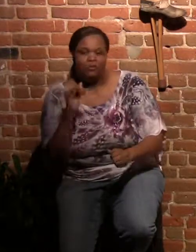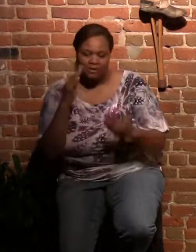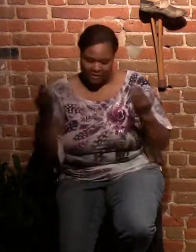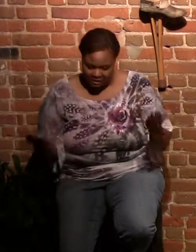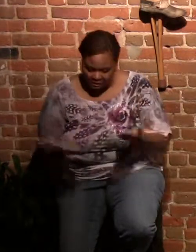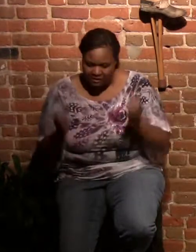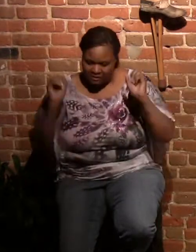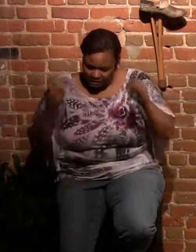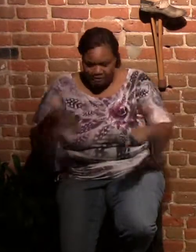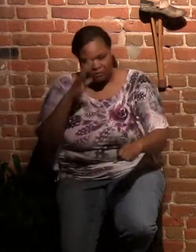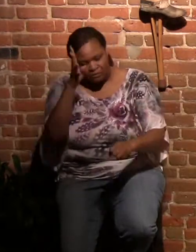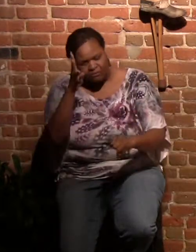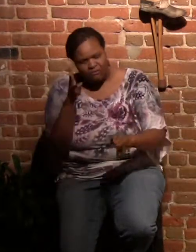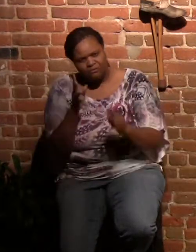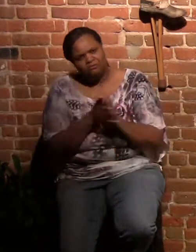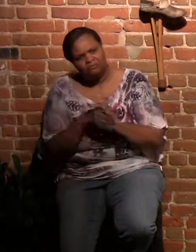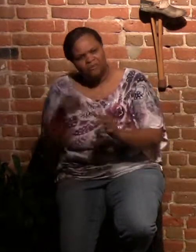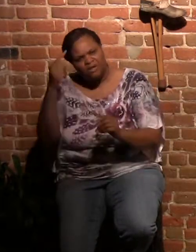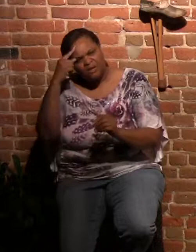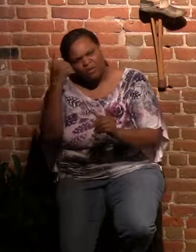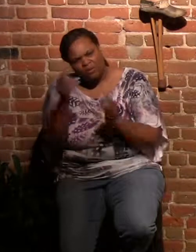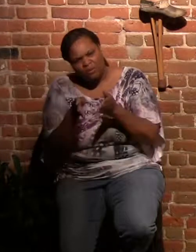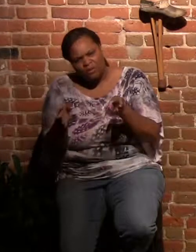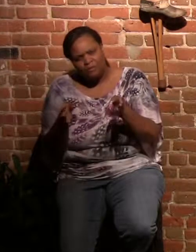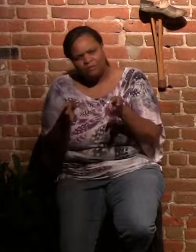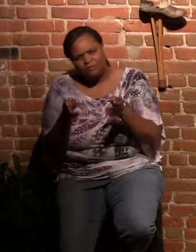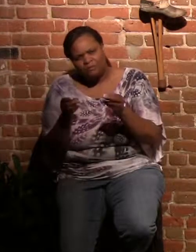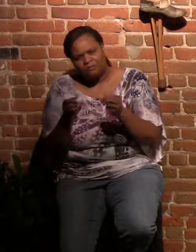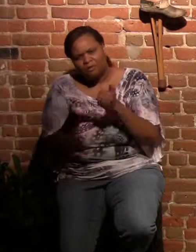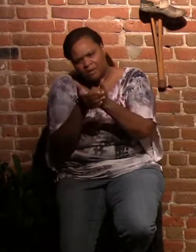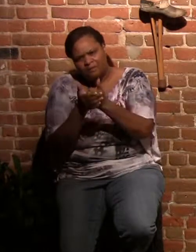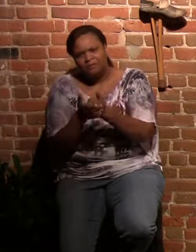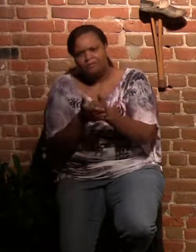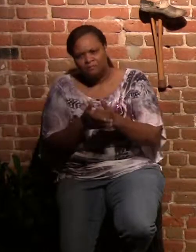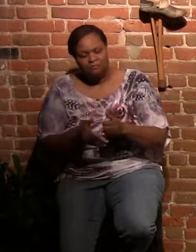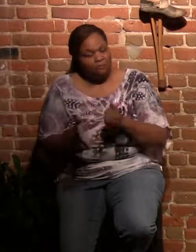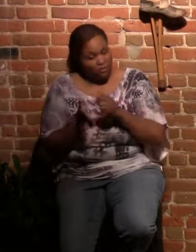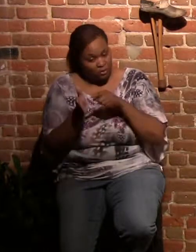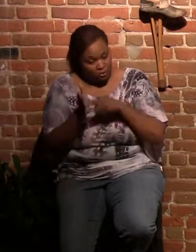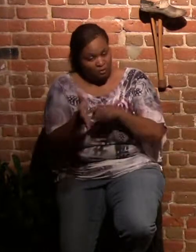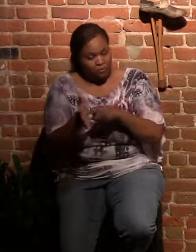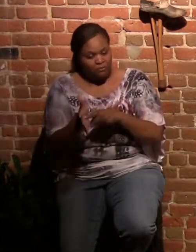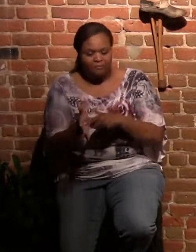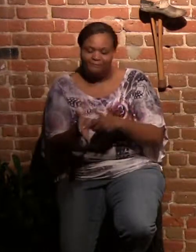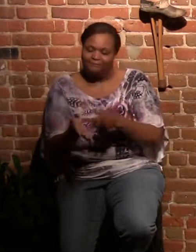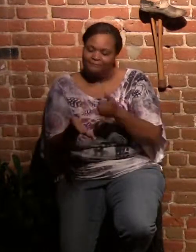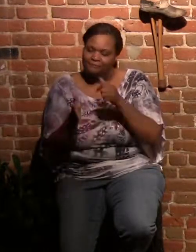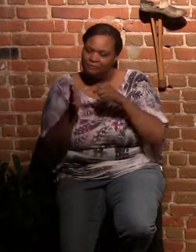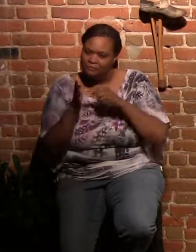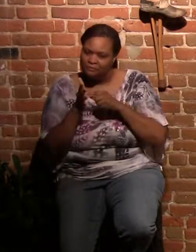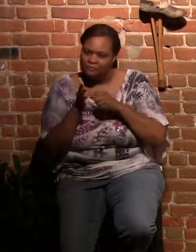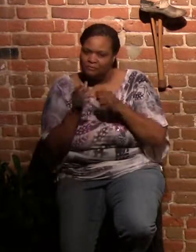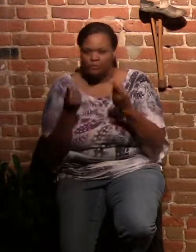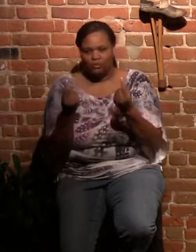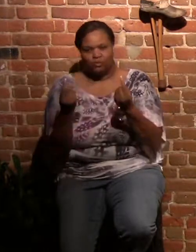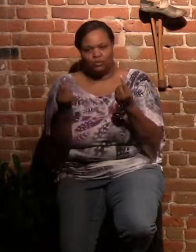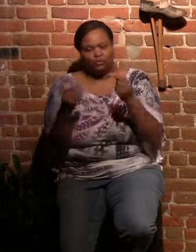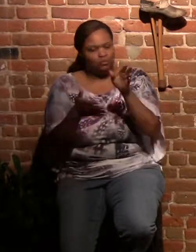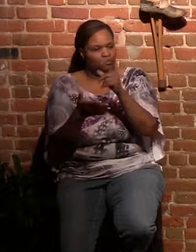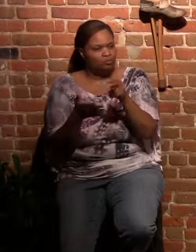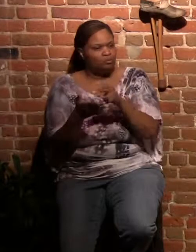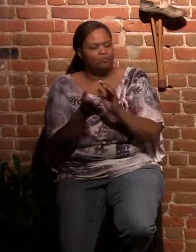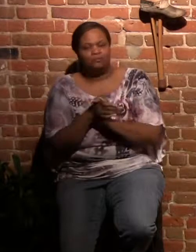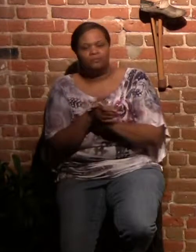And that we figured one way to help show that off is to do this festival that invites